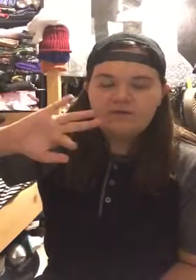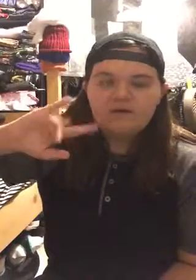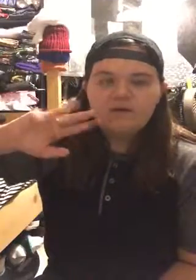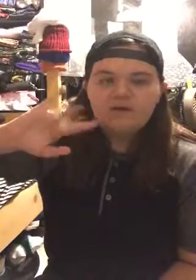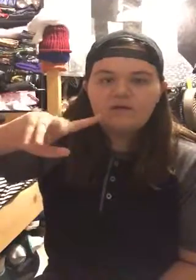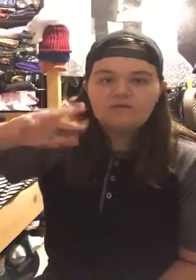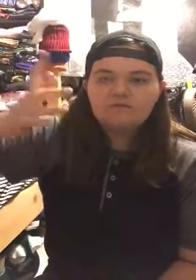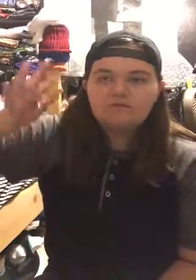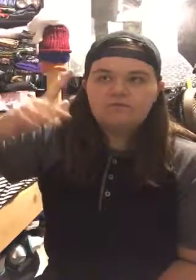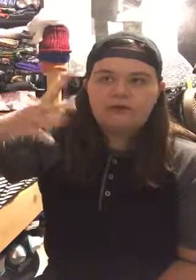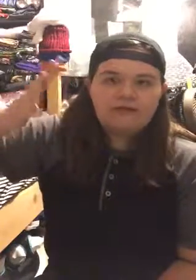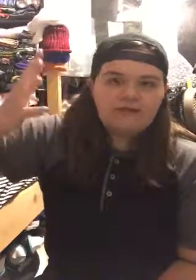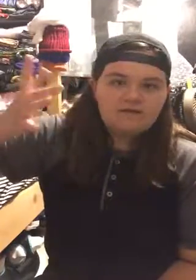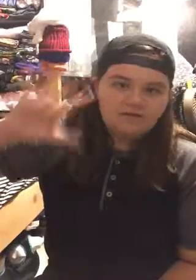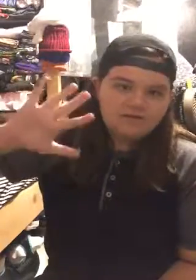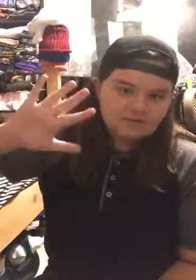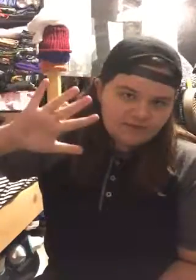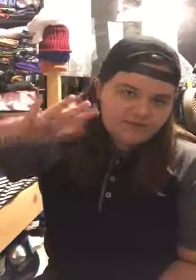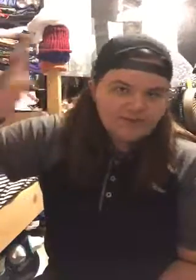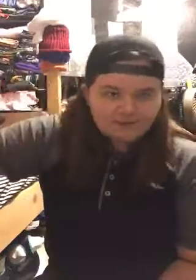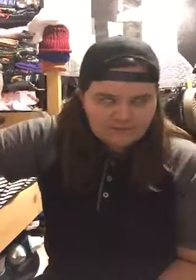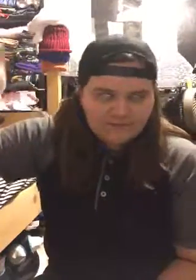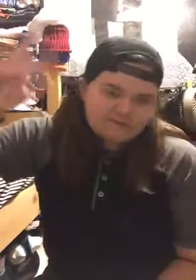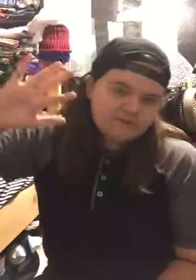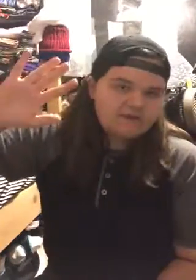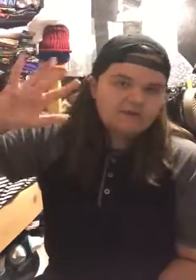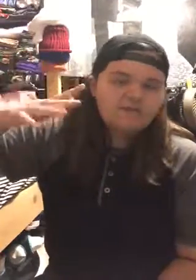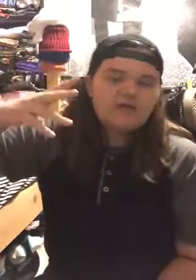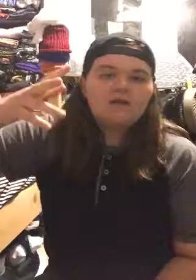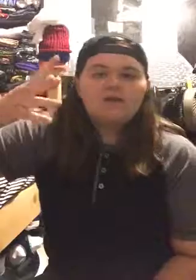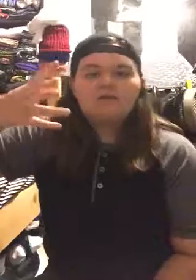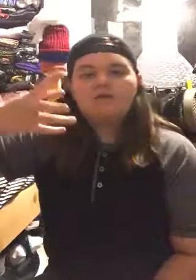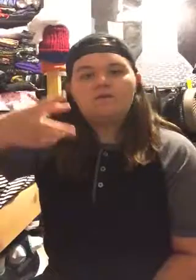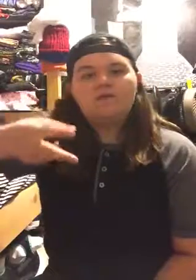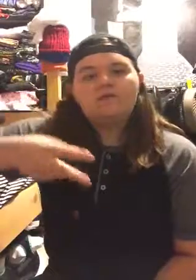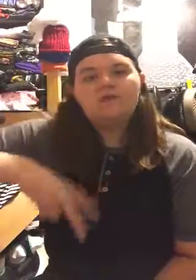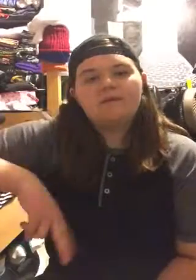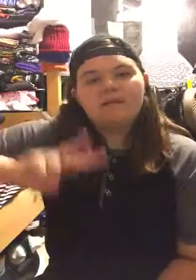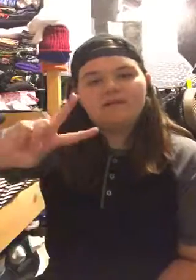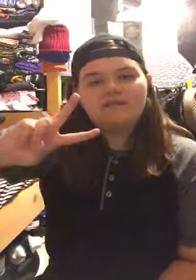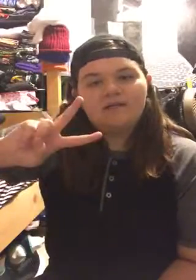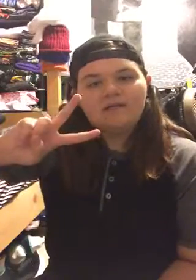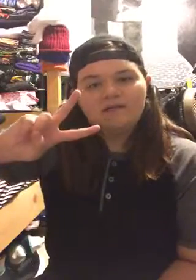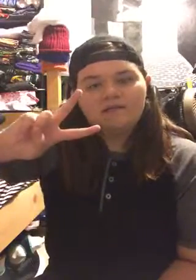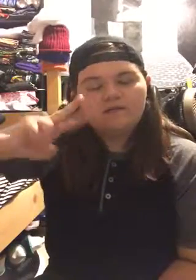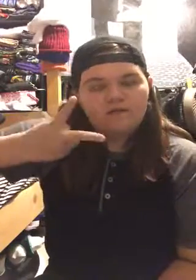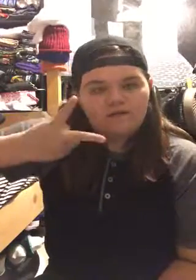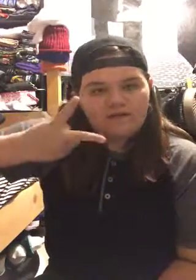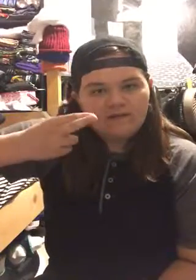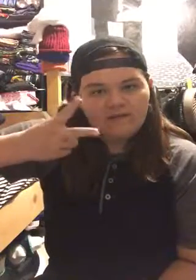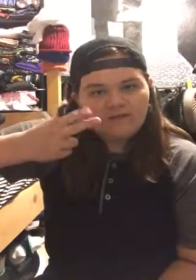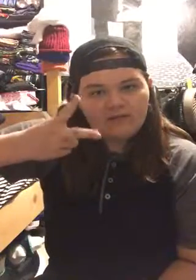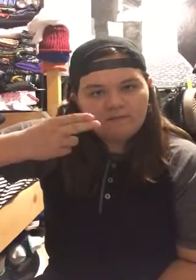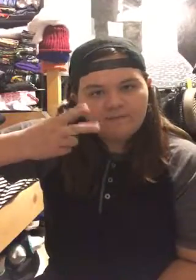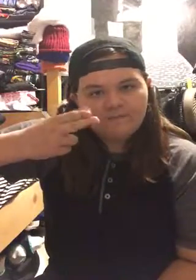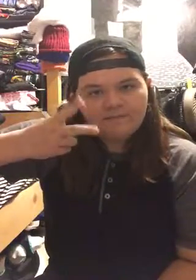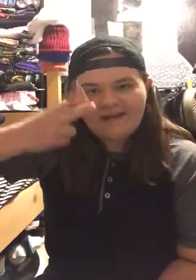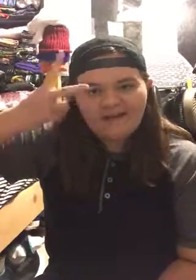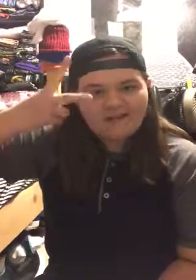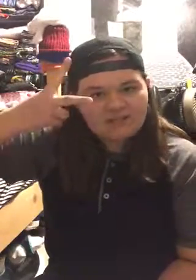but righty, you'd use your right hand, lefty, you use left hand, but your dominant hand, you're in a V shape, like kind of like